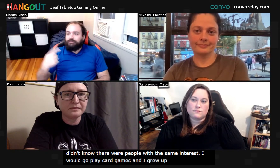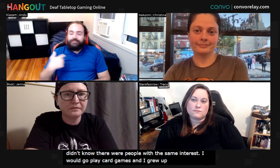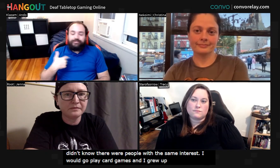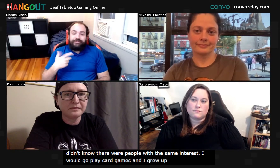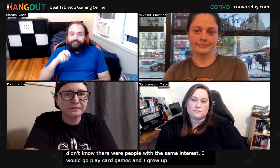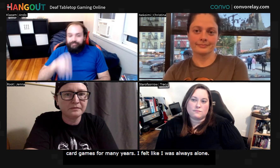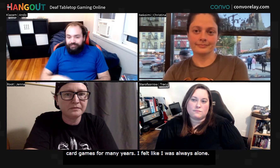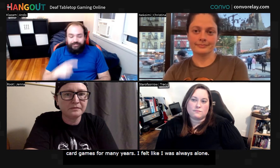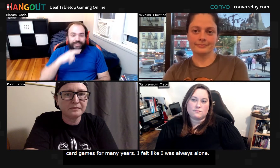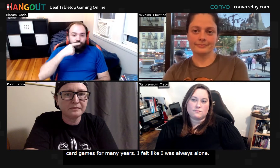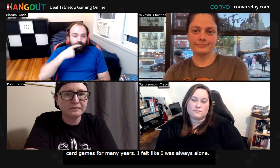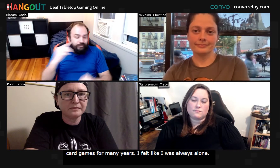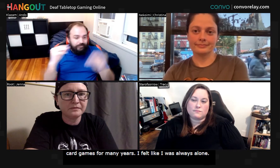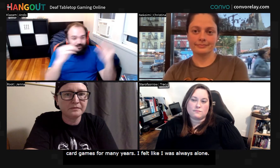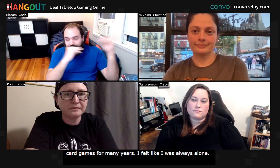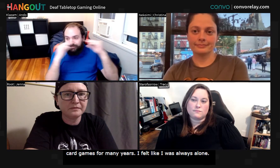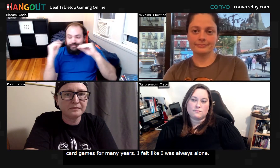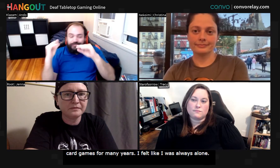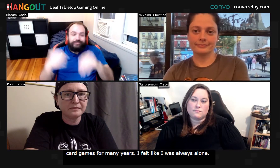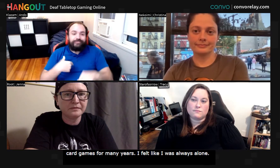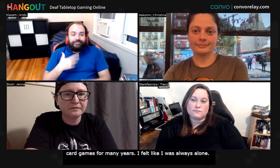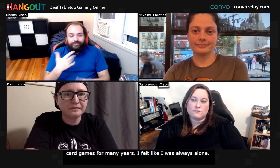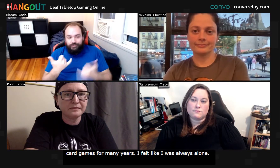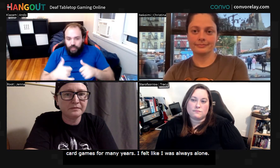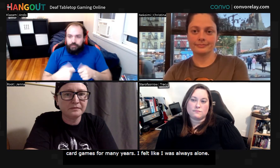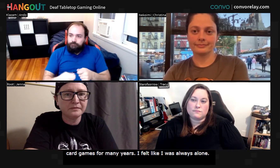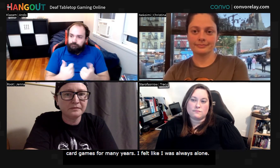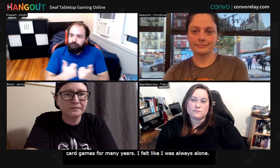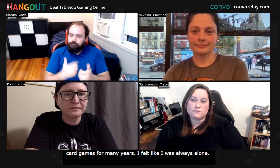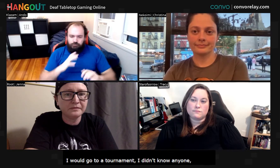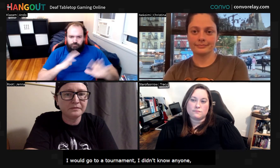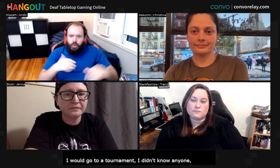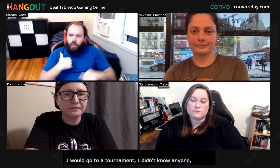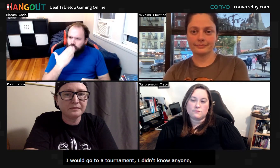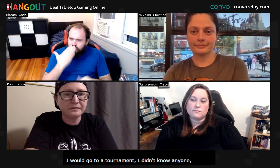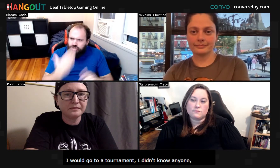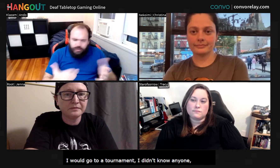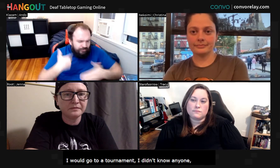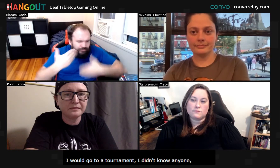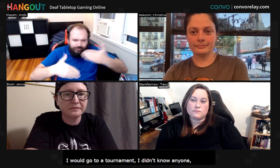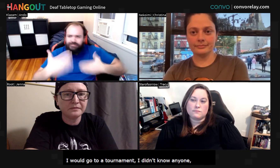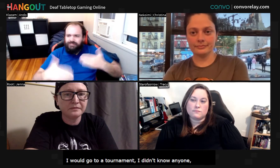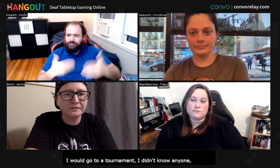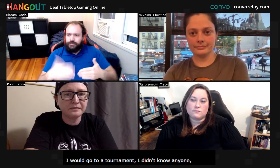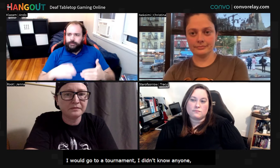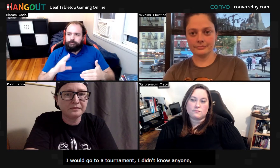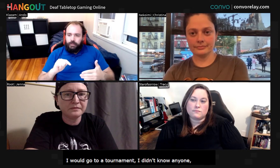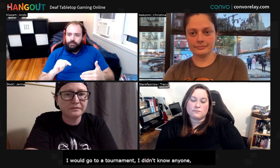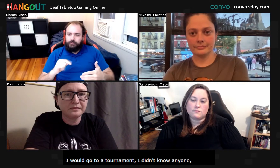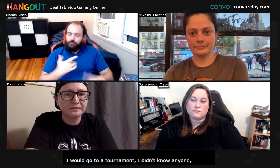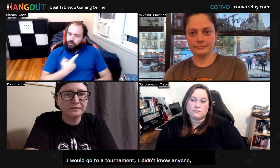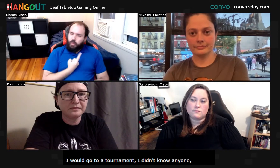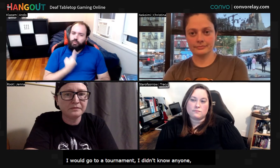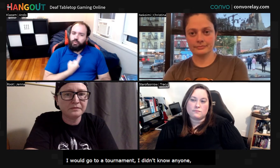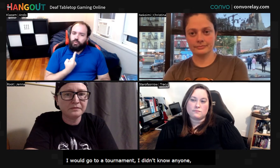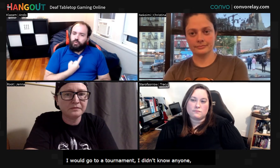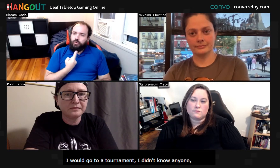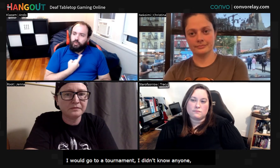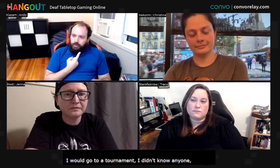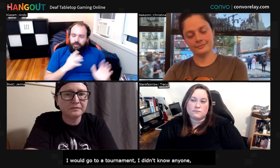anyone. And I'd sit amongst the hearing people, and they'd be all talking, and I would play, and it was fine. I was good, and but I was always